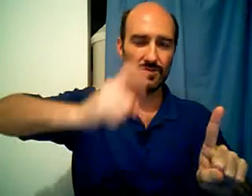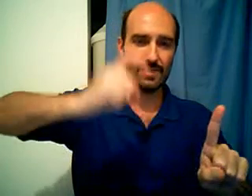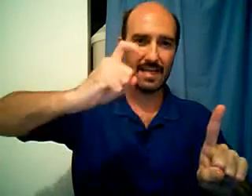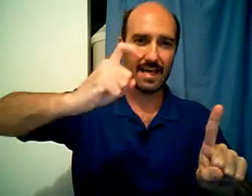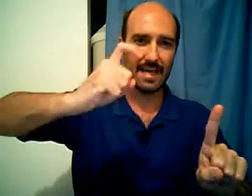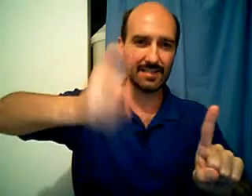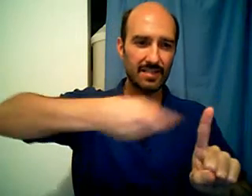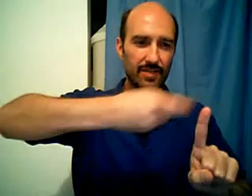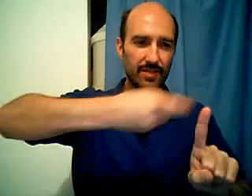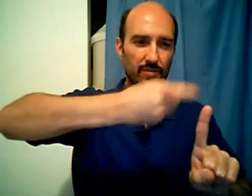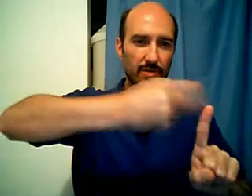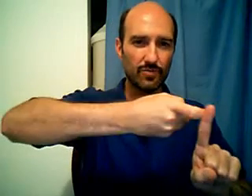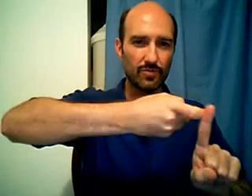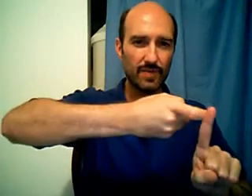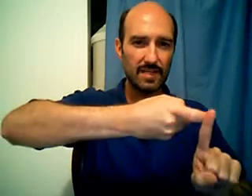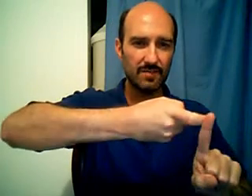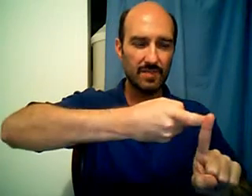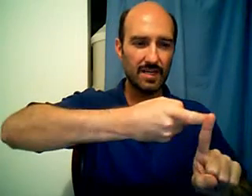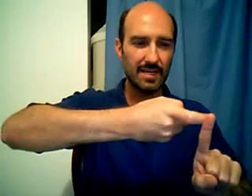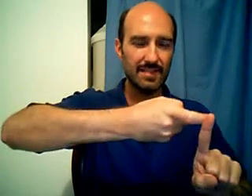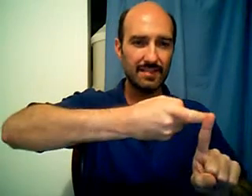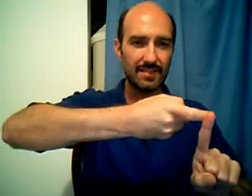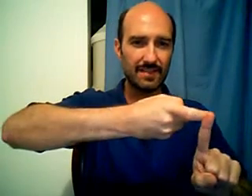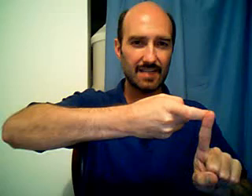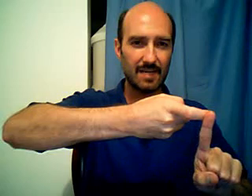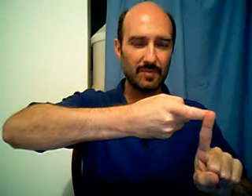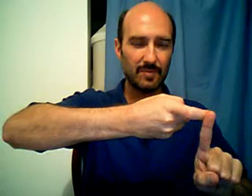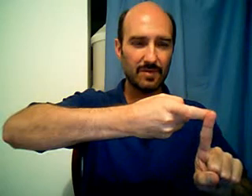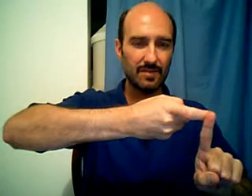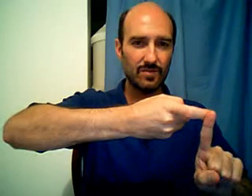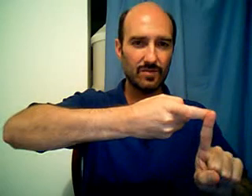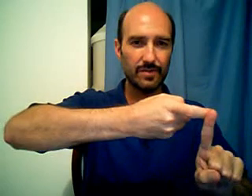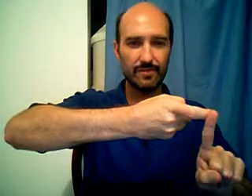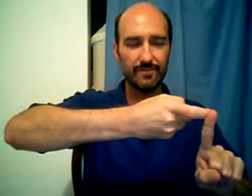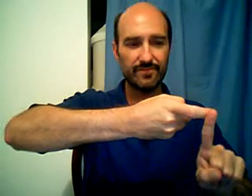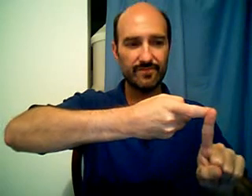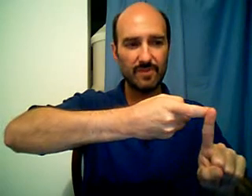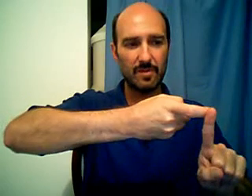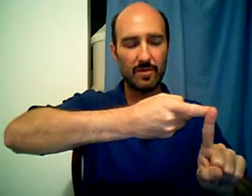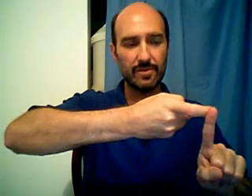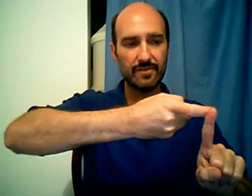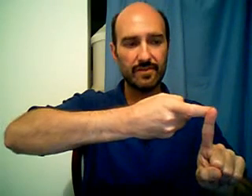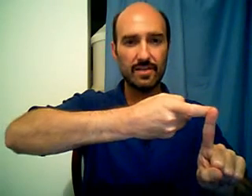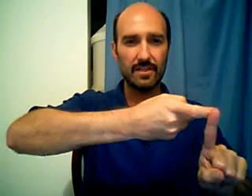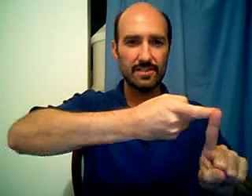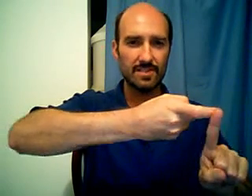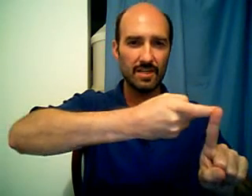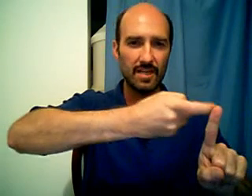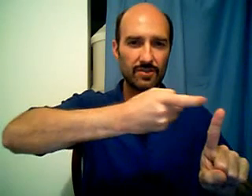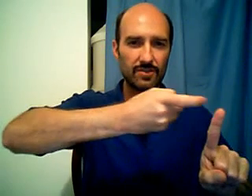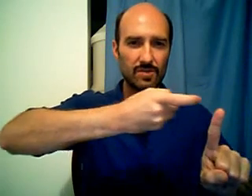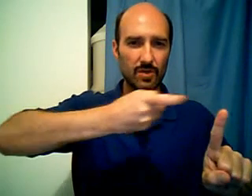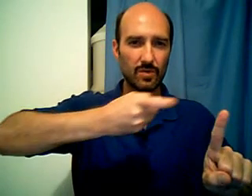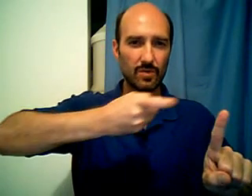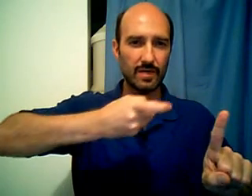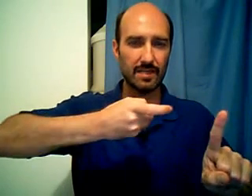the X and you put it right behind it at the top where about where your fingernail is, and you just pull away a couple